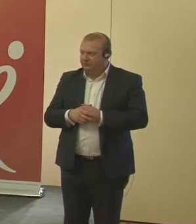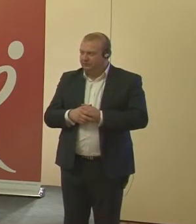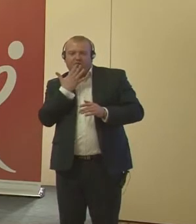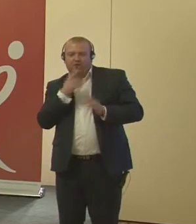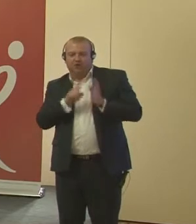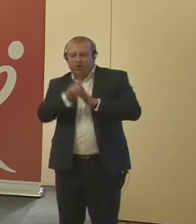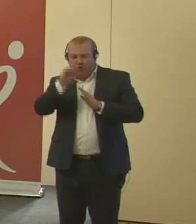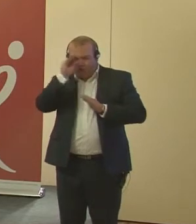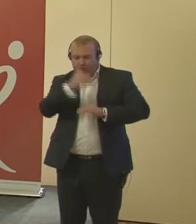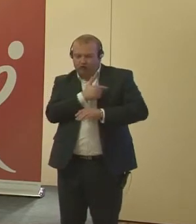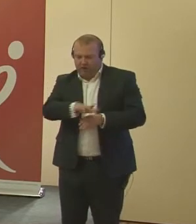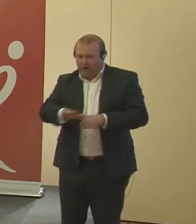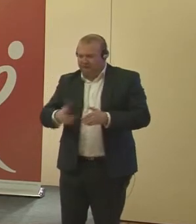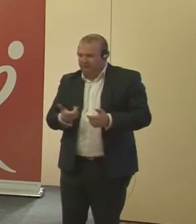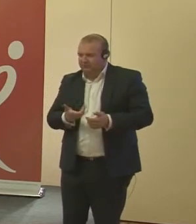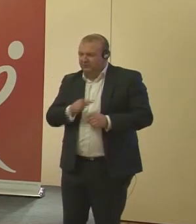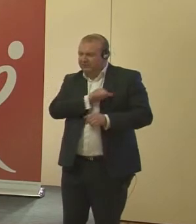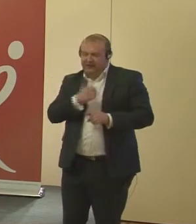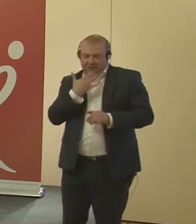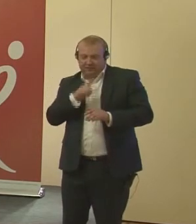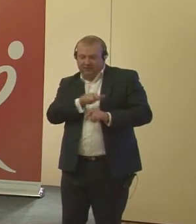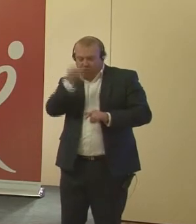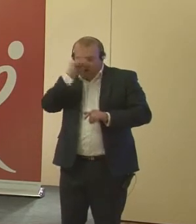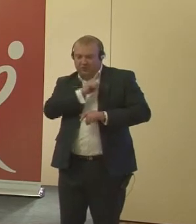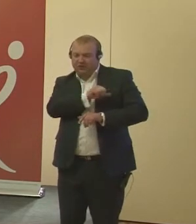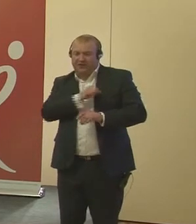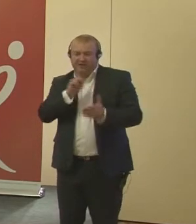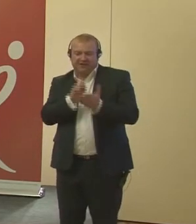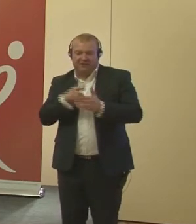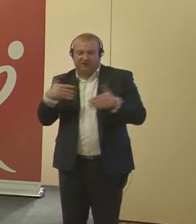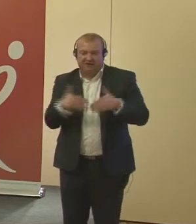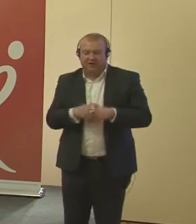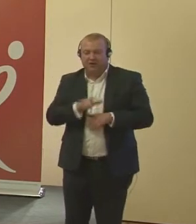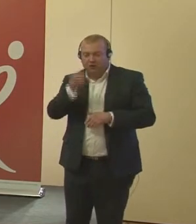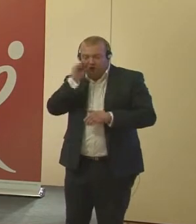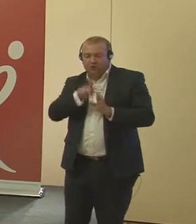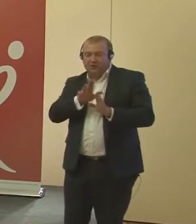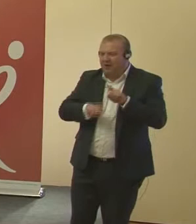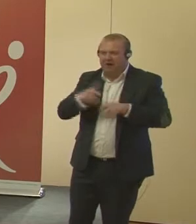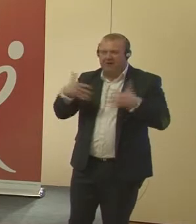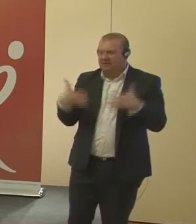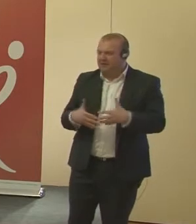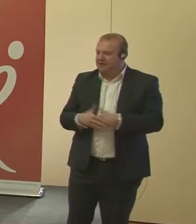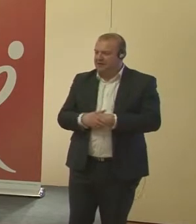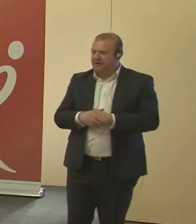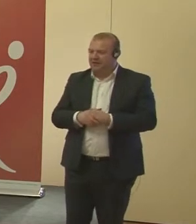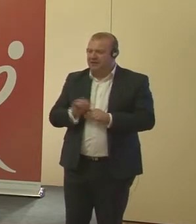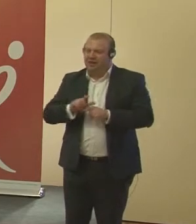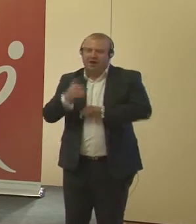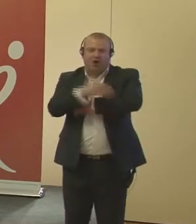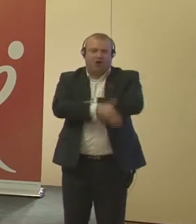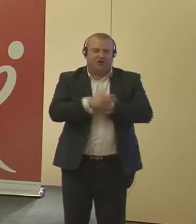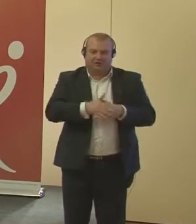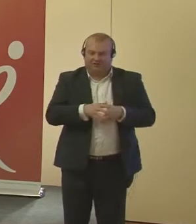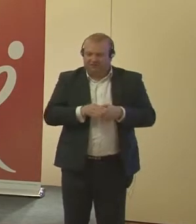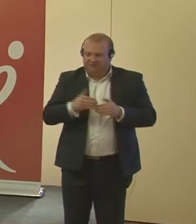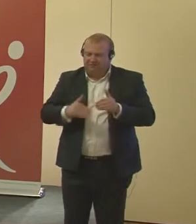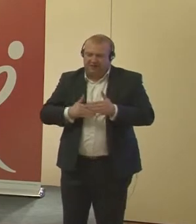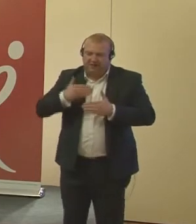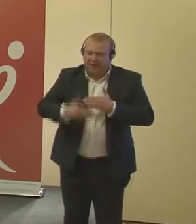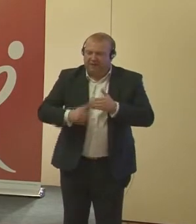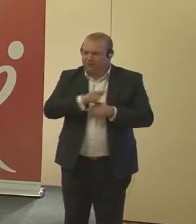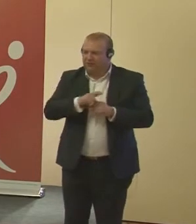in a municipality which provides access to specialist teachers who understand technology to support those young people with